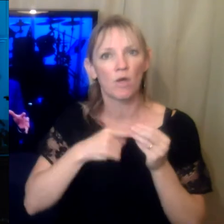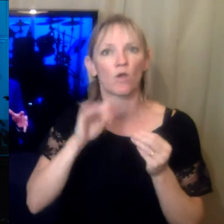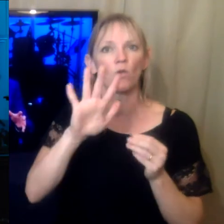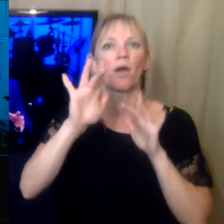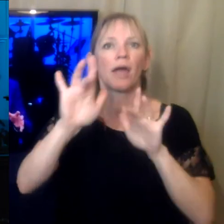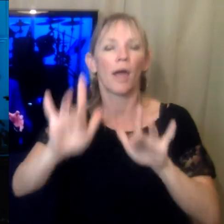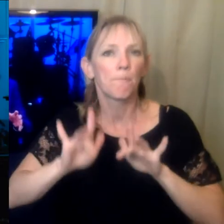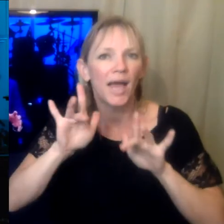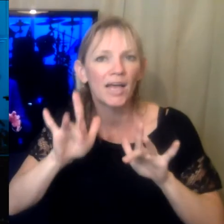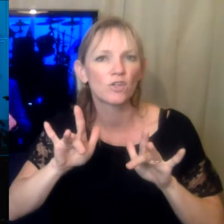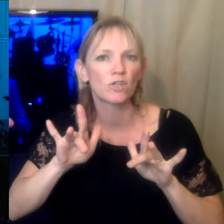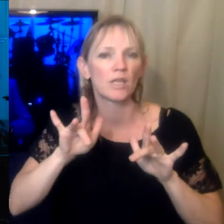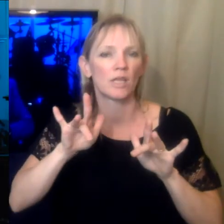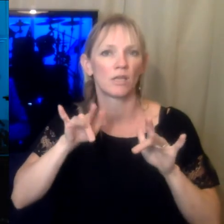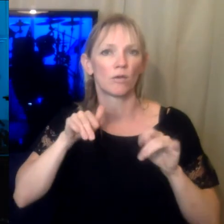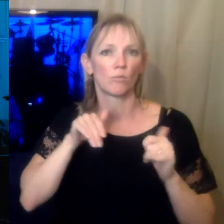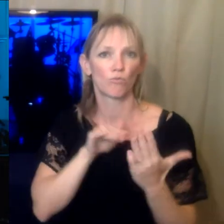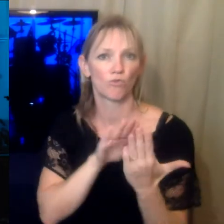presence.